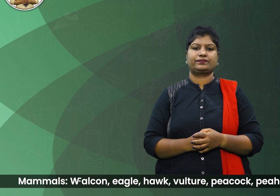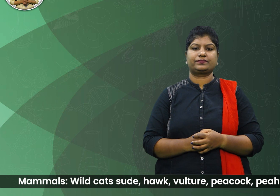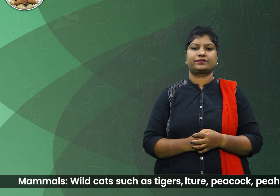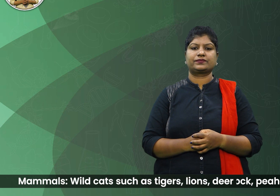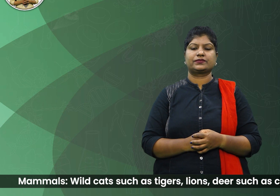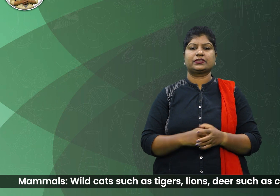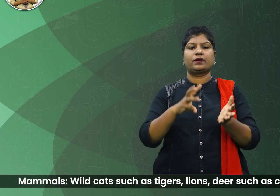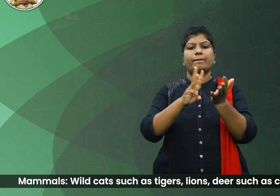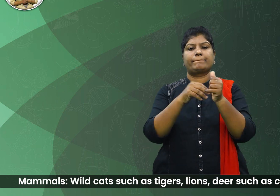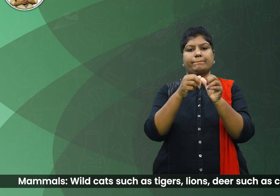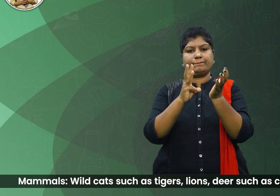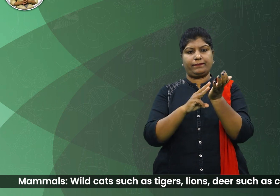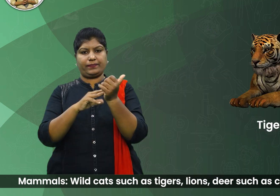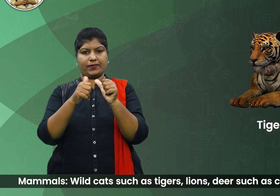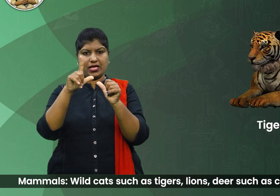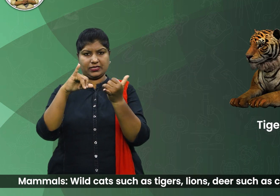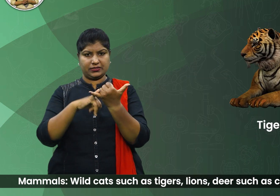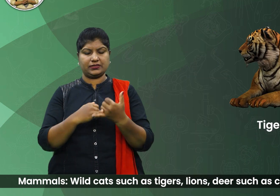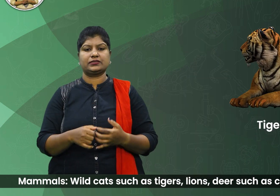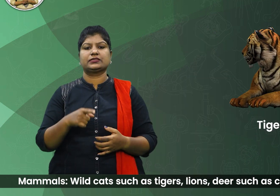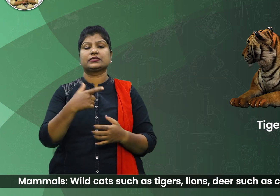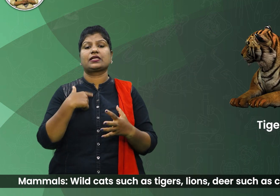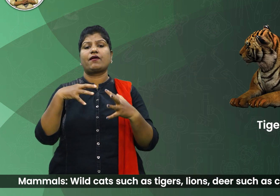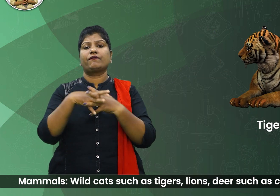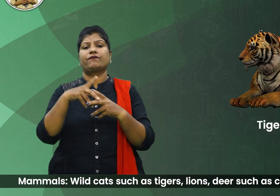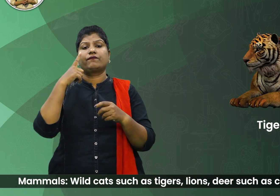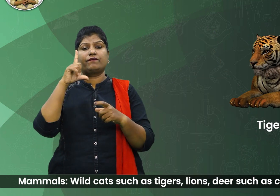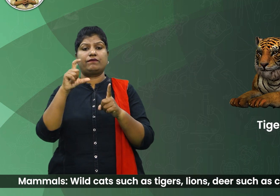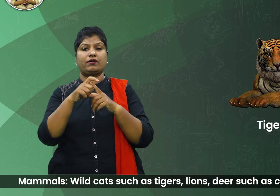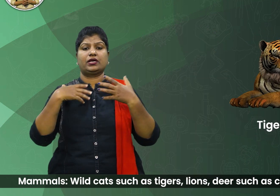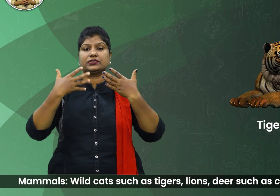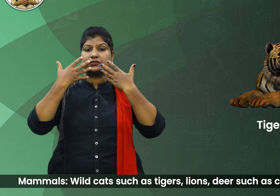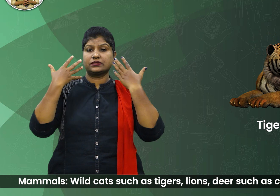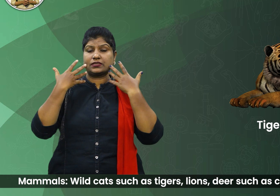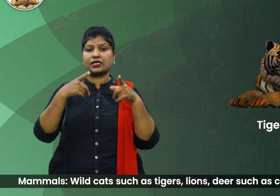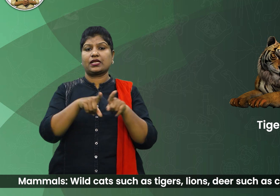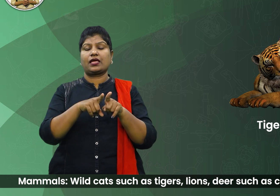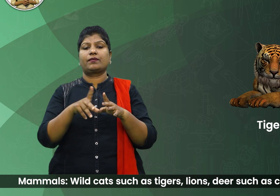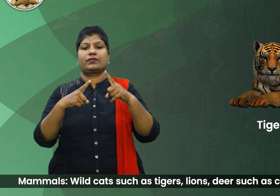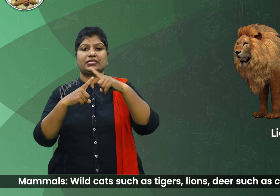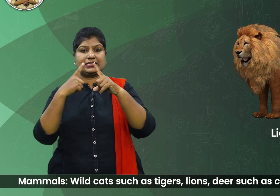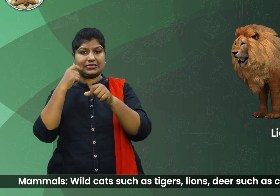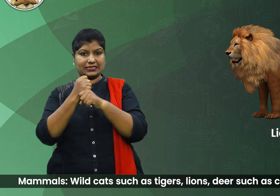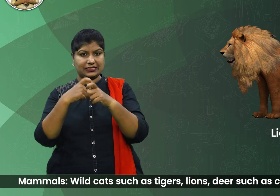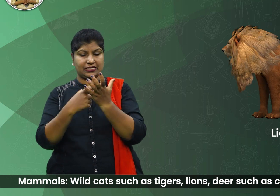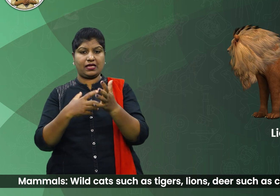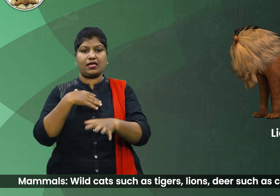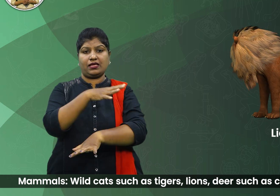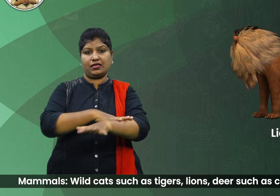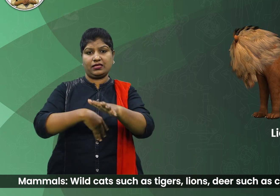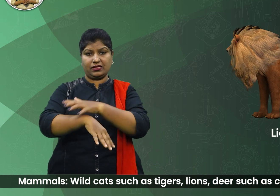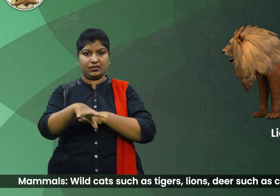Mammals Wild cats such as tigers, lions,